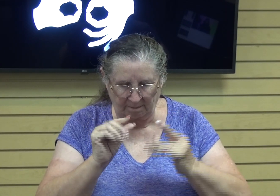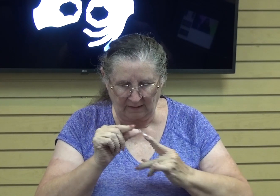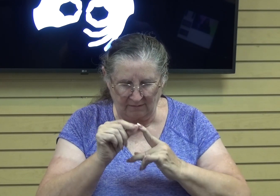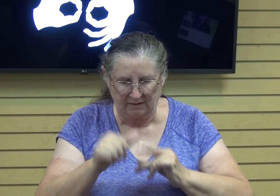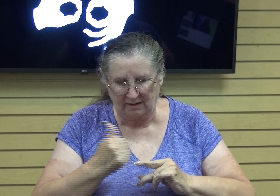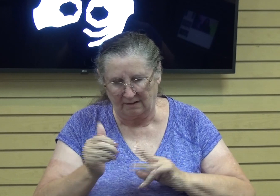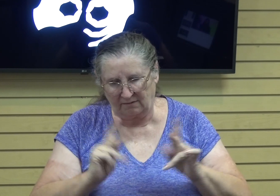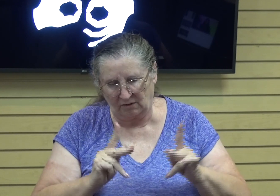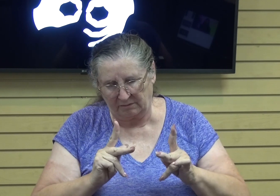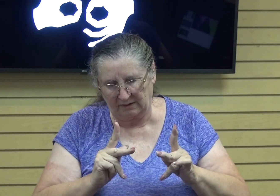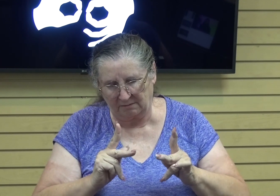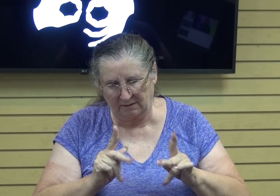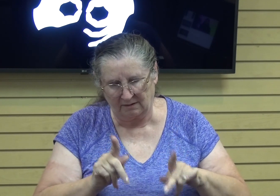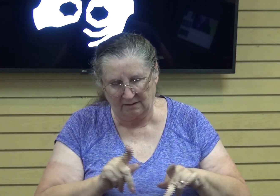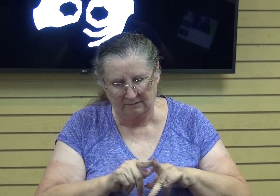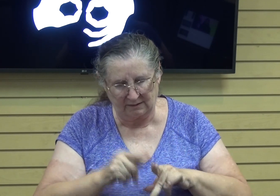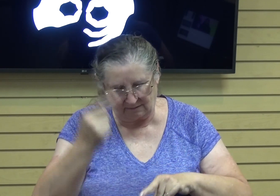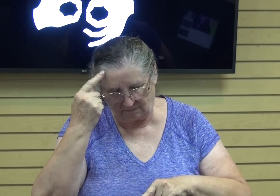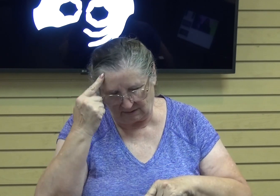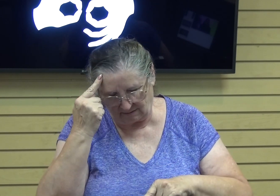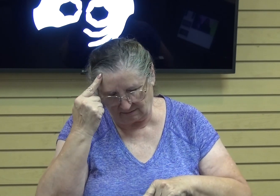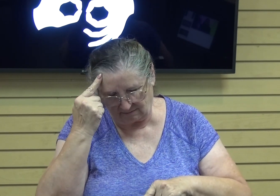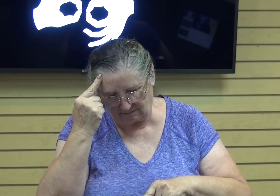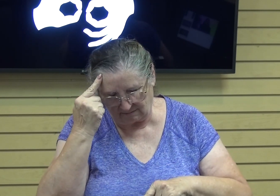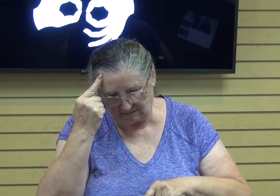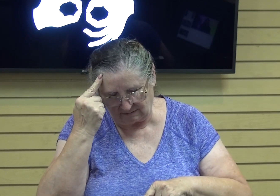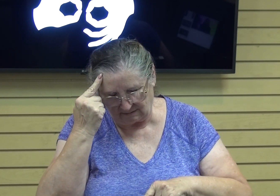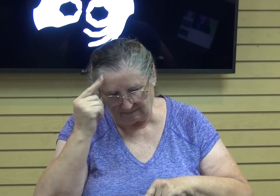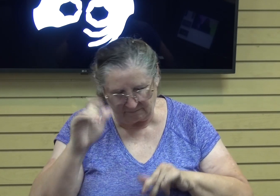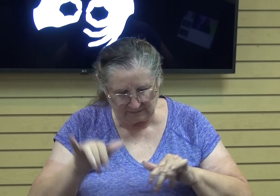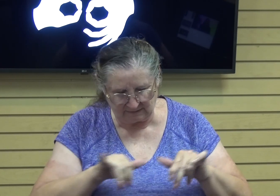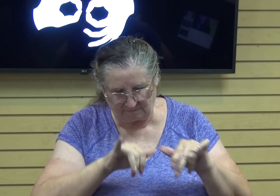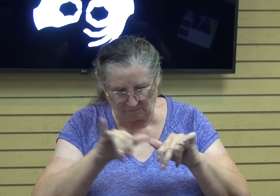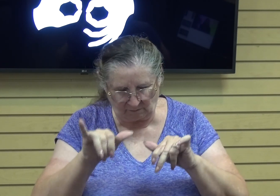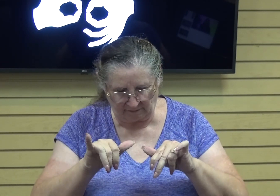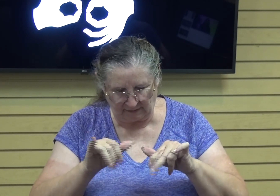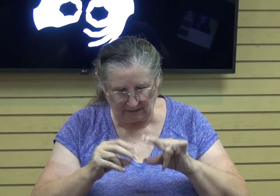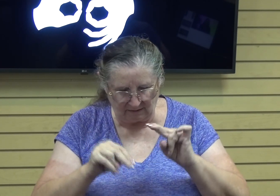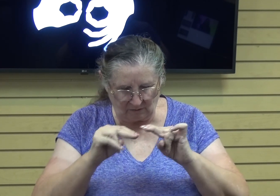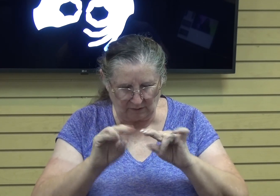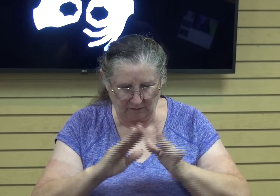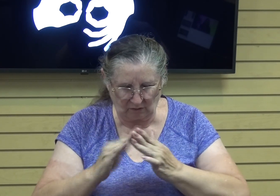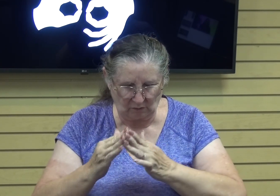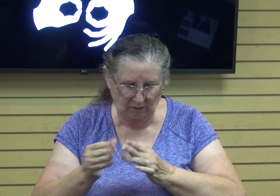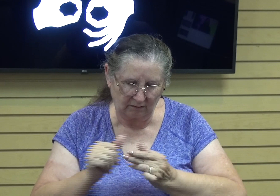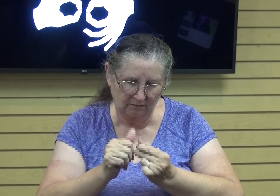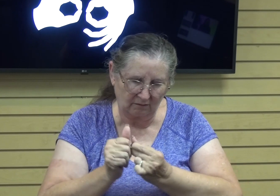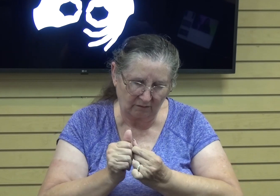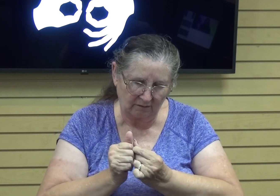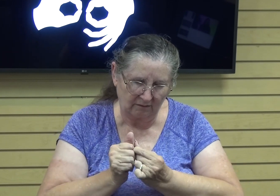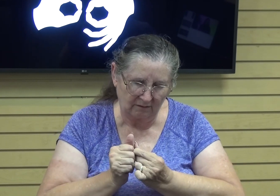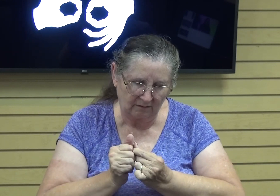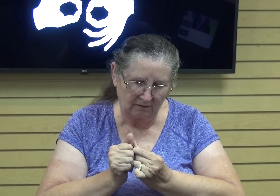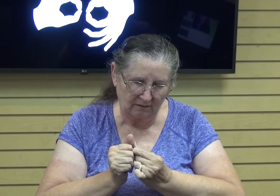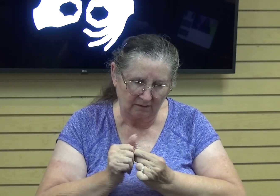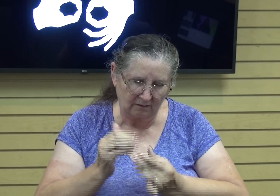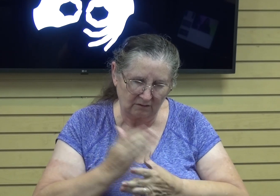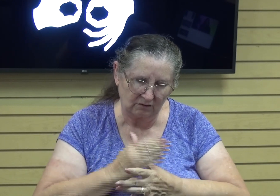people like-minded like us so we can build community together, Lord. We can go and just share your word and